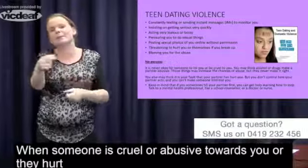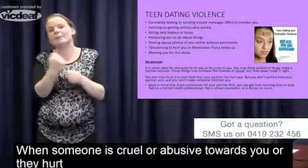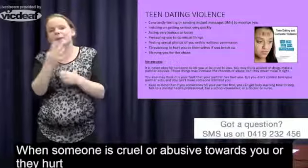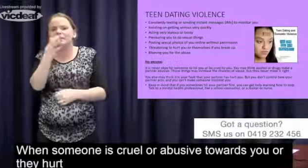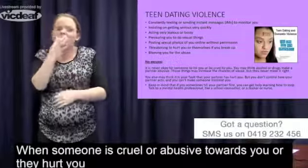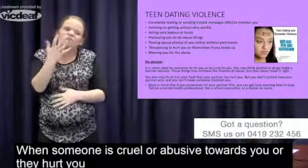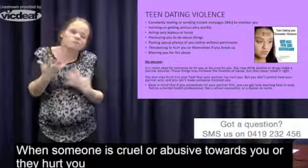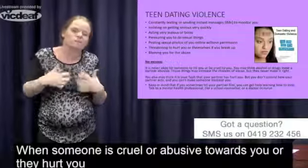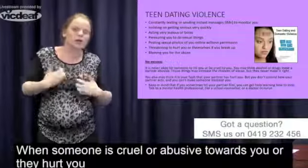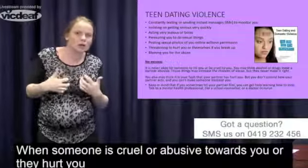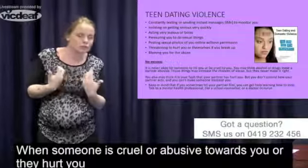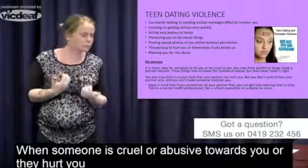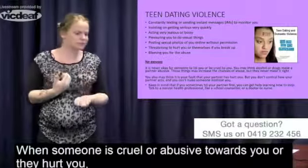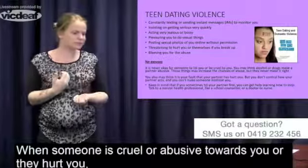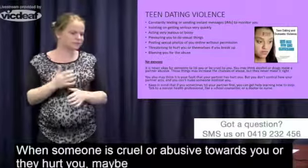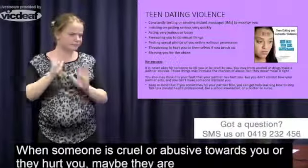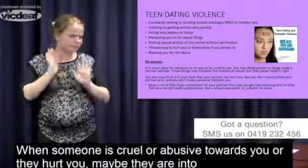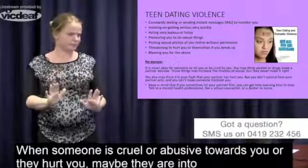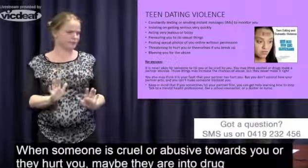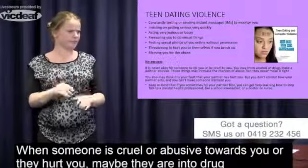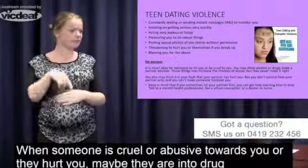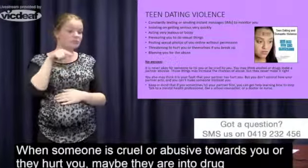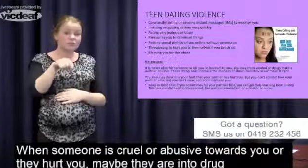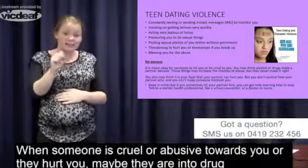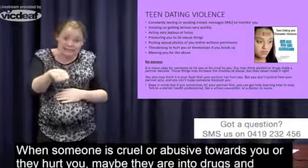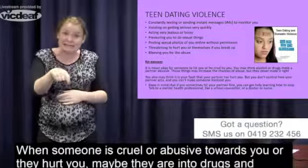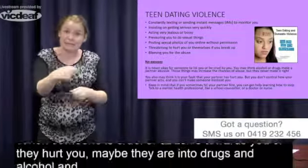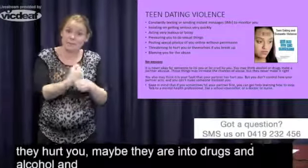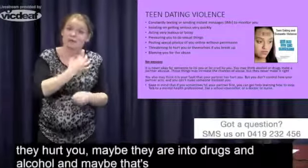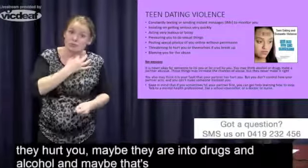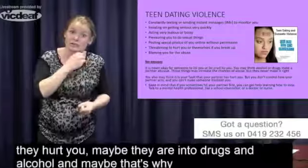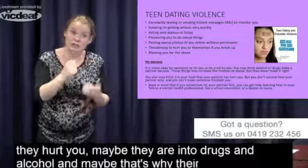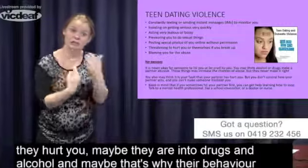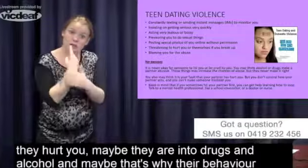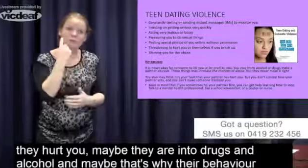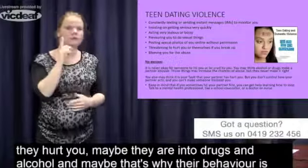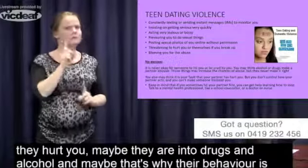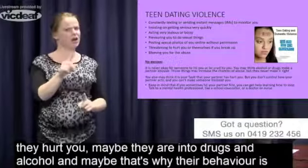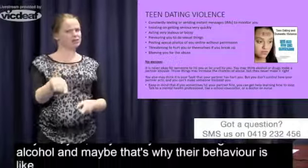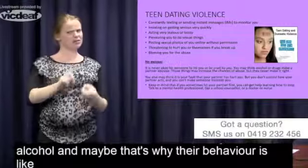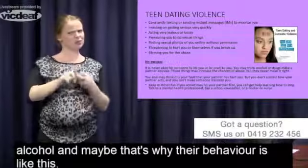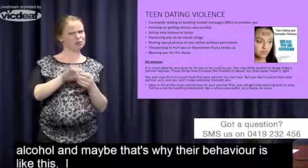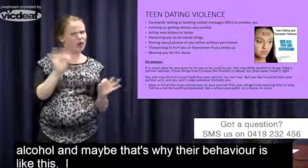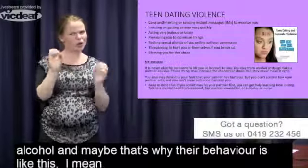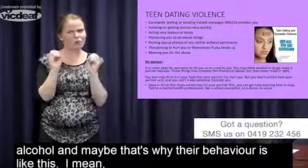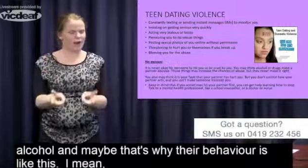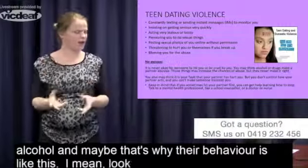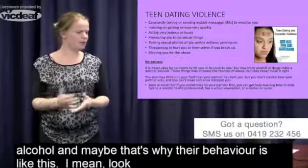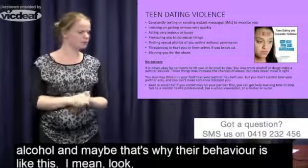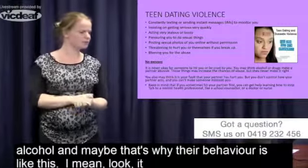maybe they're into drugs and alcohol and maybe that's why their behaviour is like this. I mean, look, it can be a contributor,